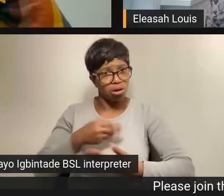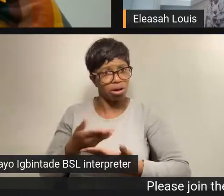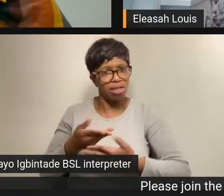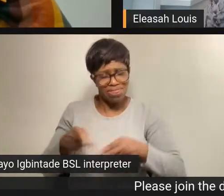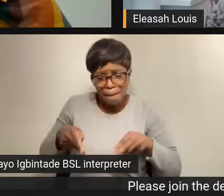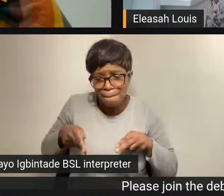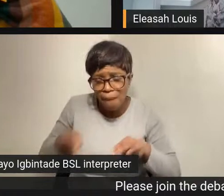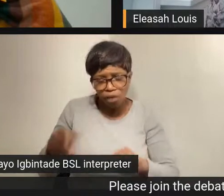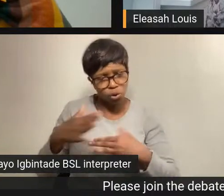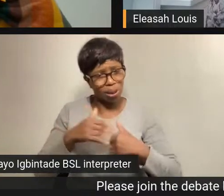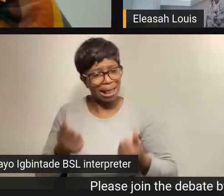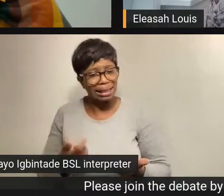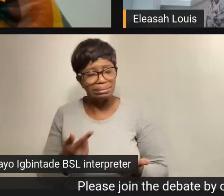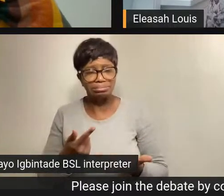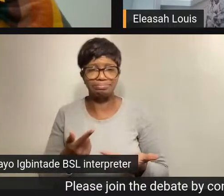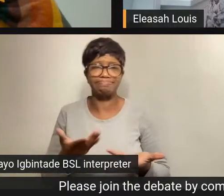says,